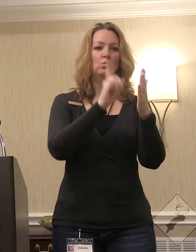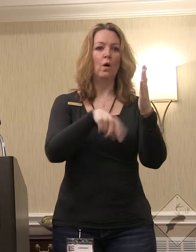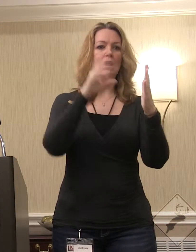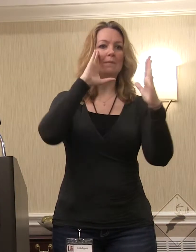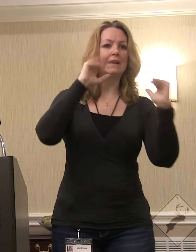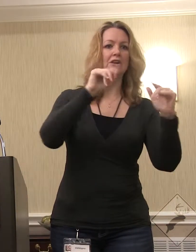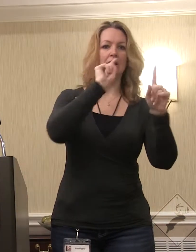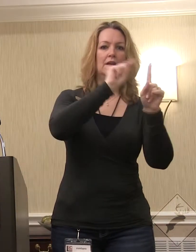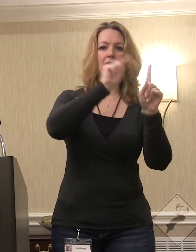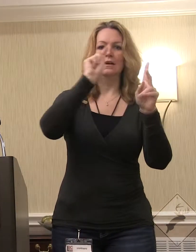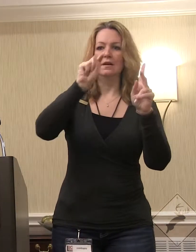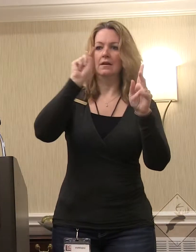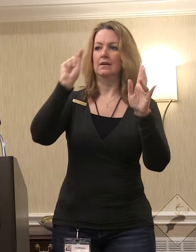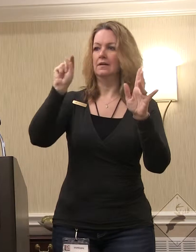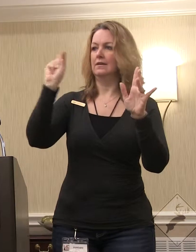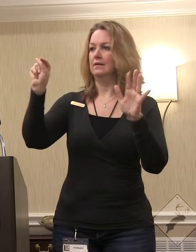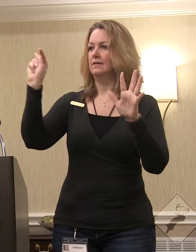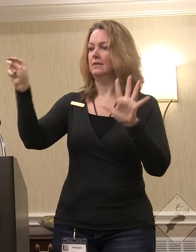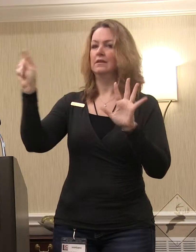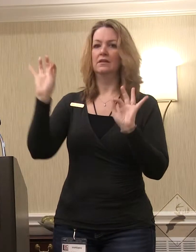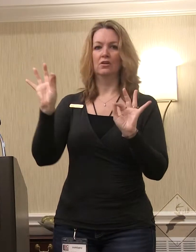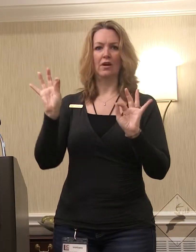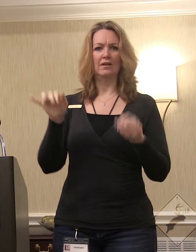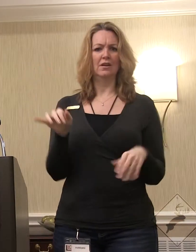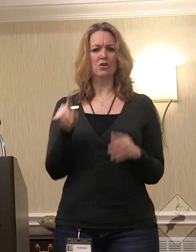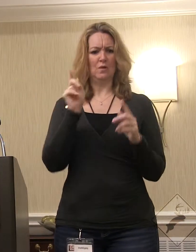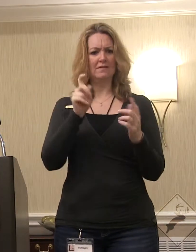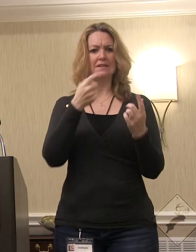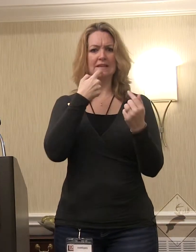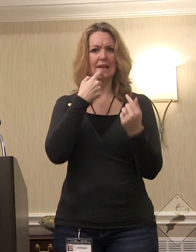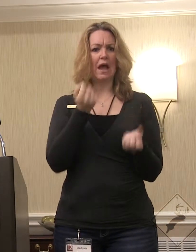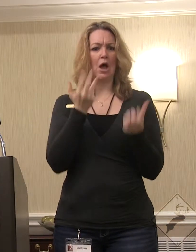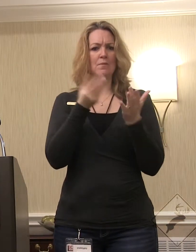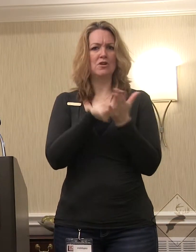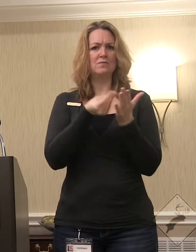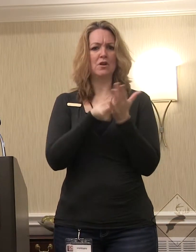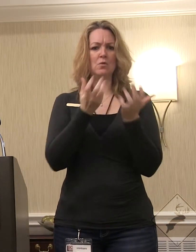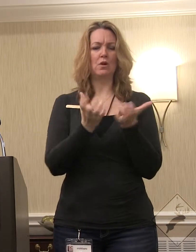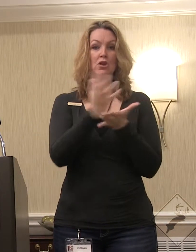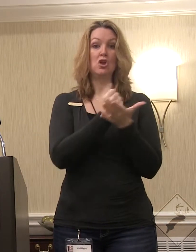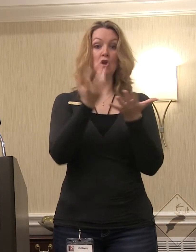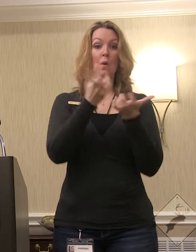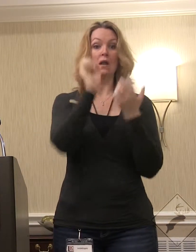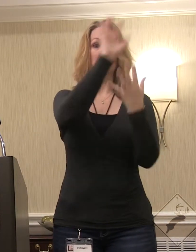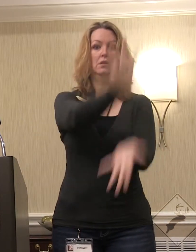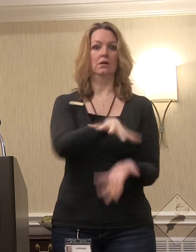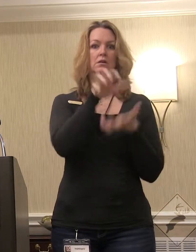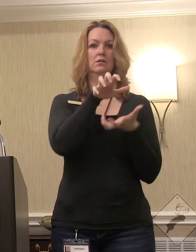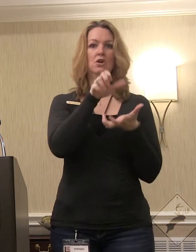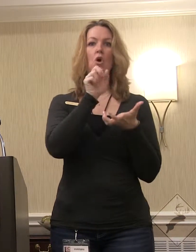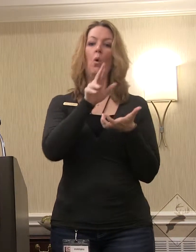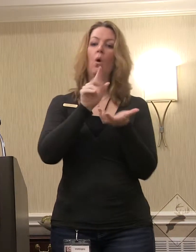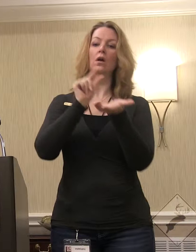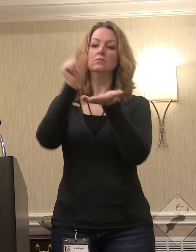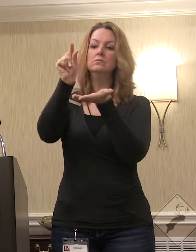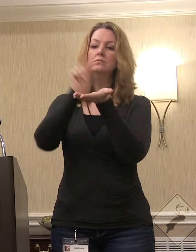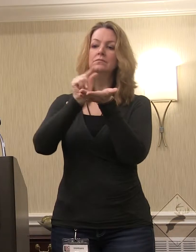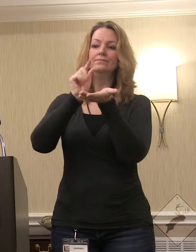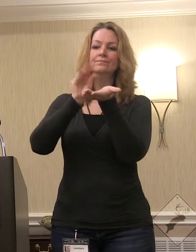have. You've got to advertise the target dollar amount. Are you raising funds all at once or incrementally through the